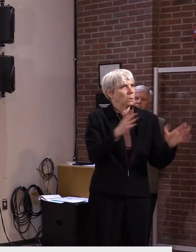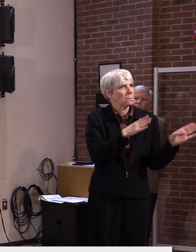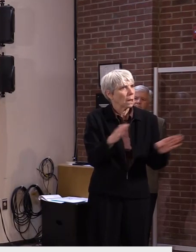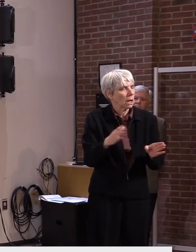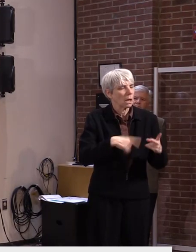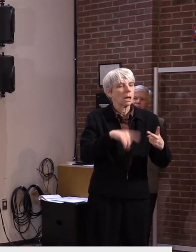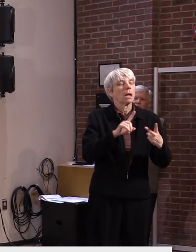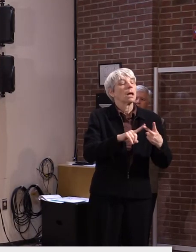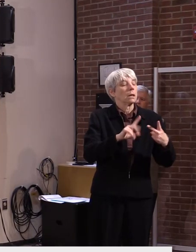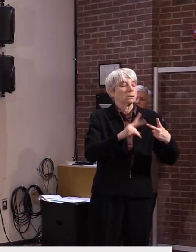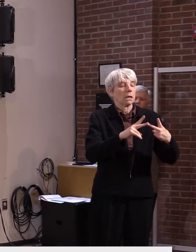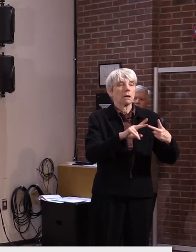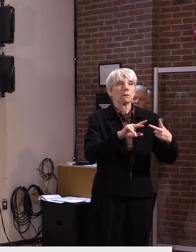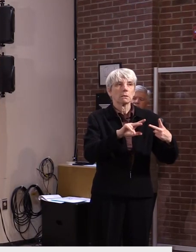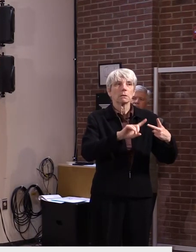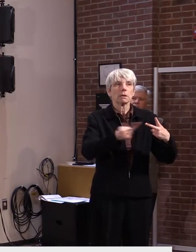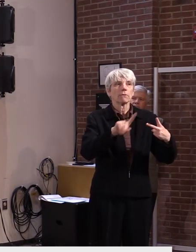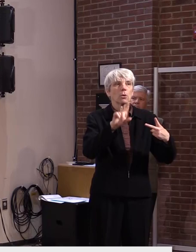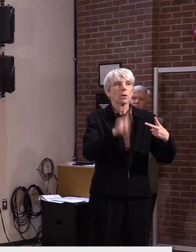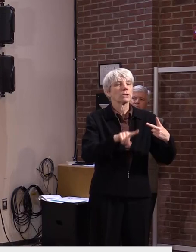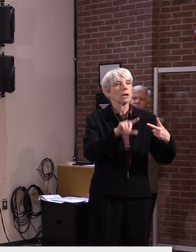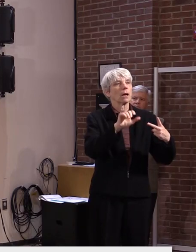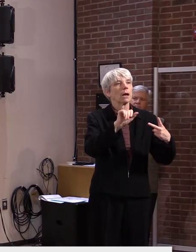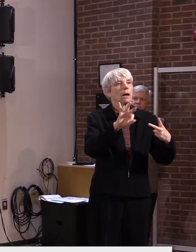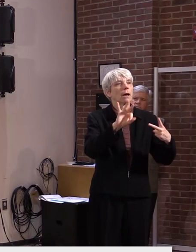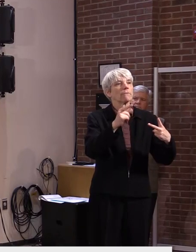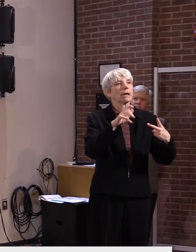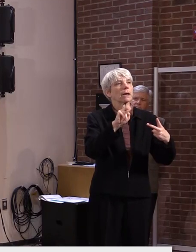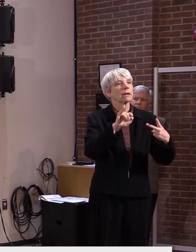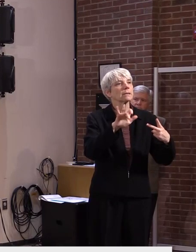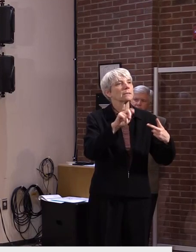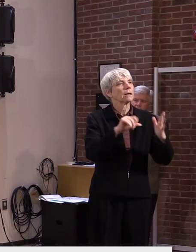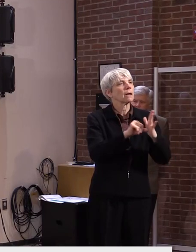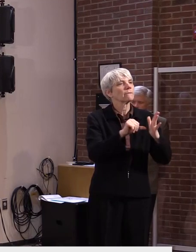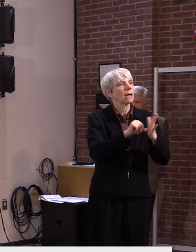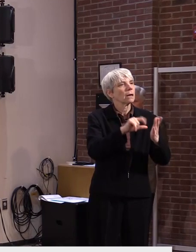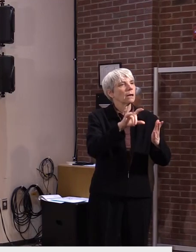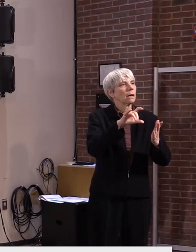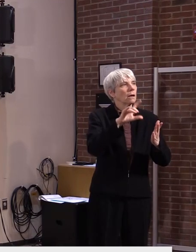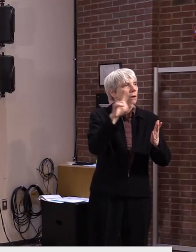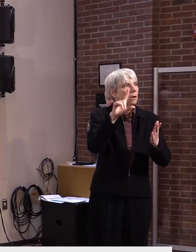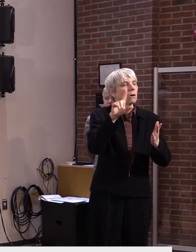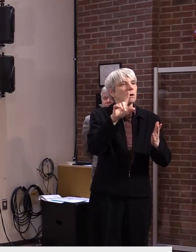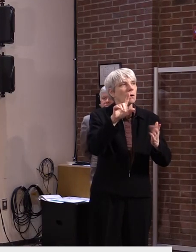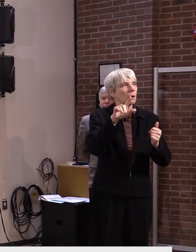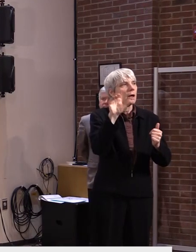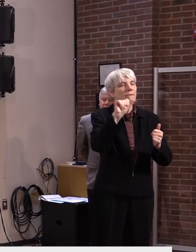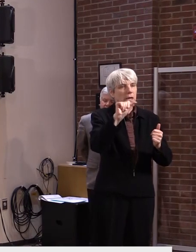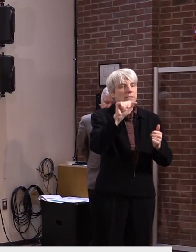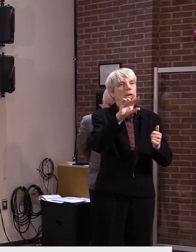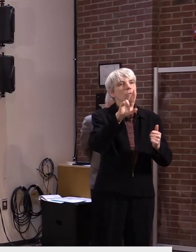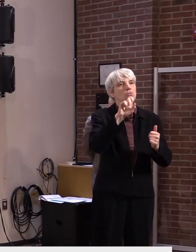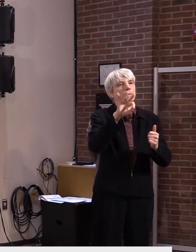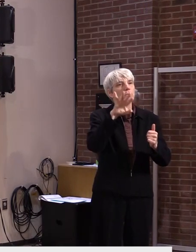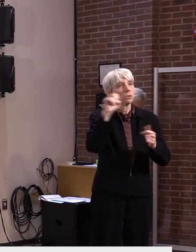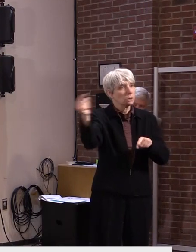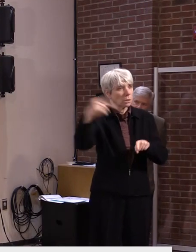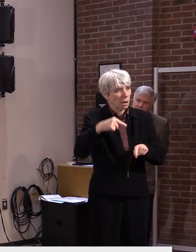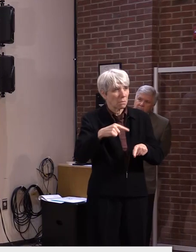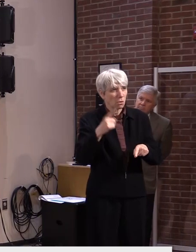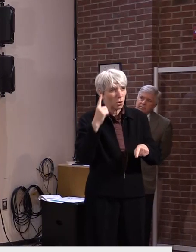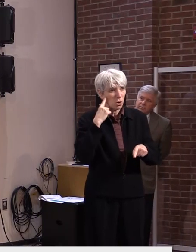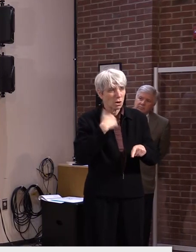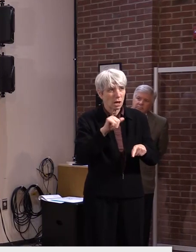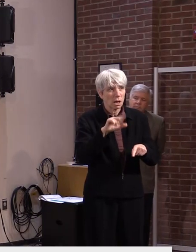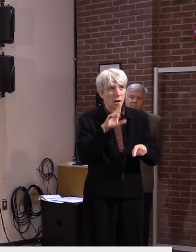of the Afghan refugees? Take the second one first. No updates on the arrival of the Afghan